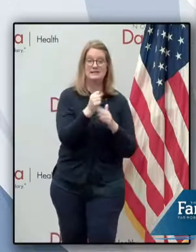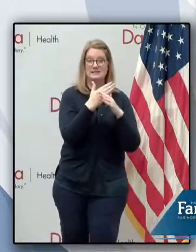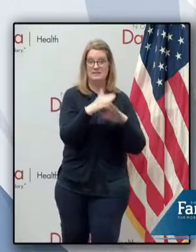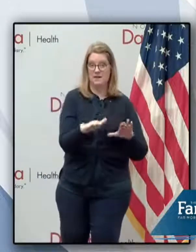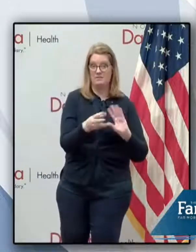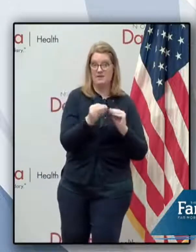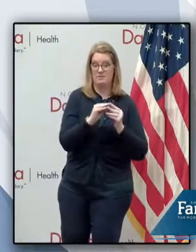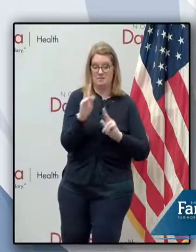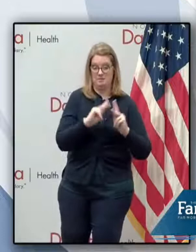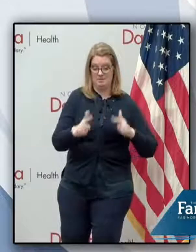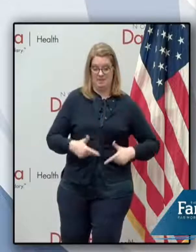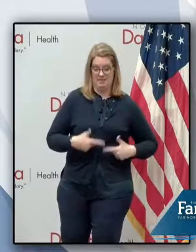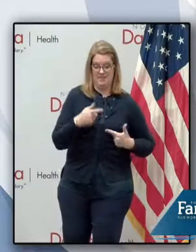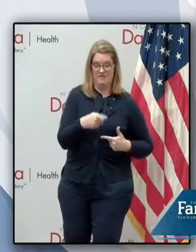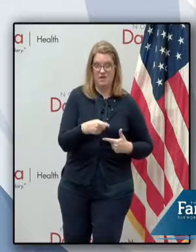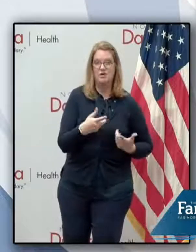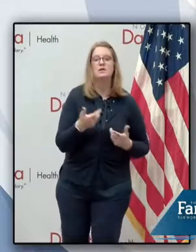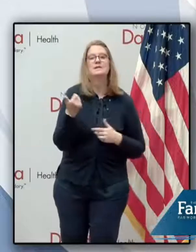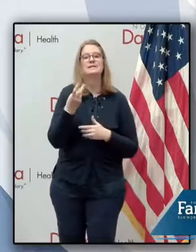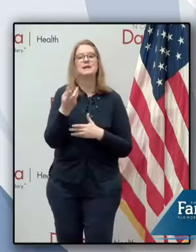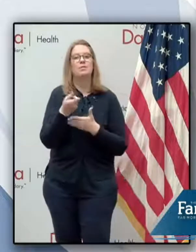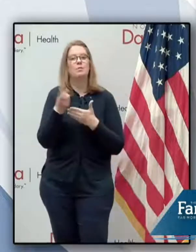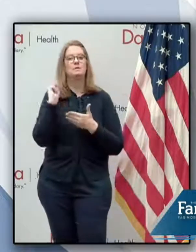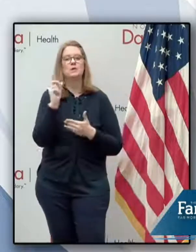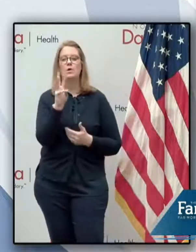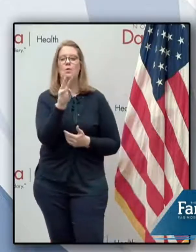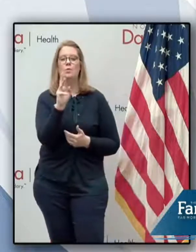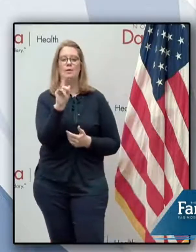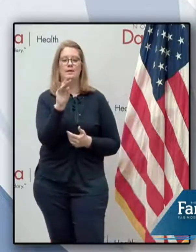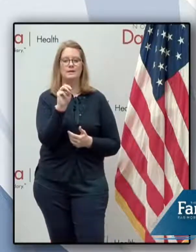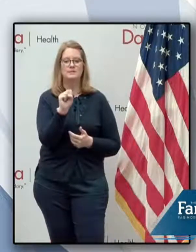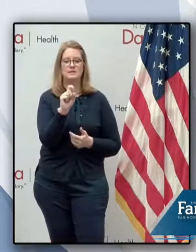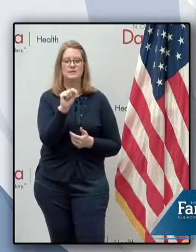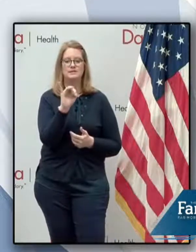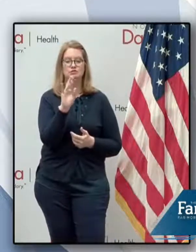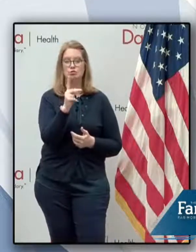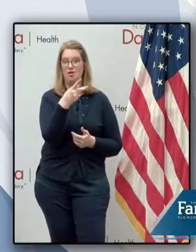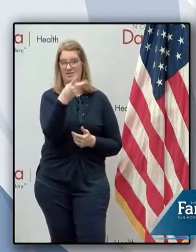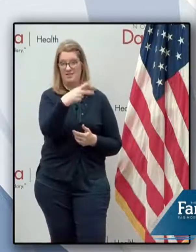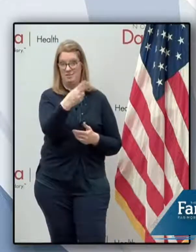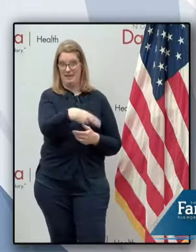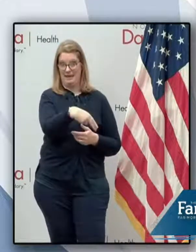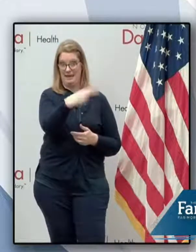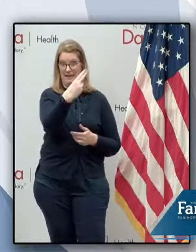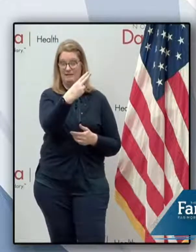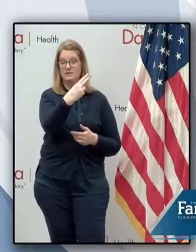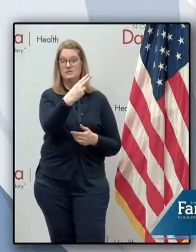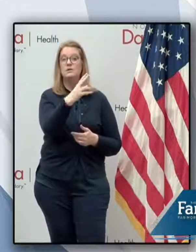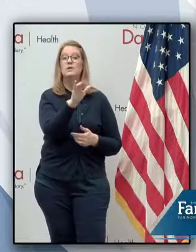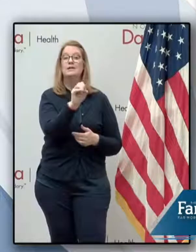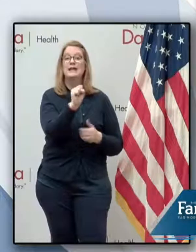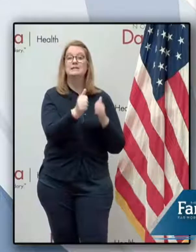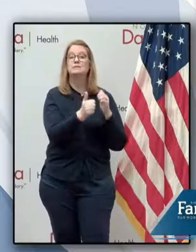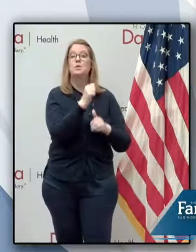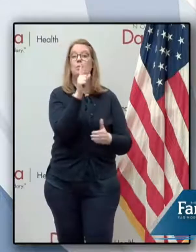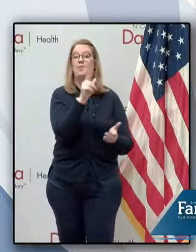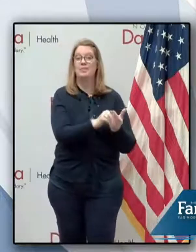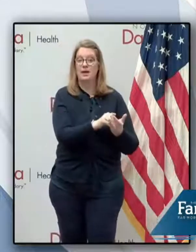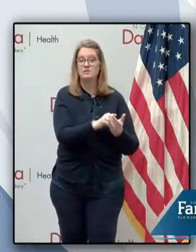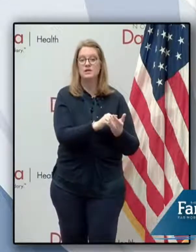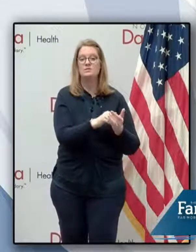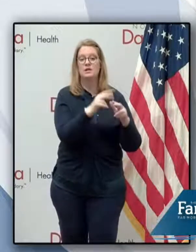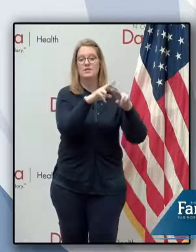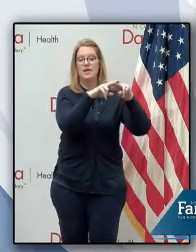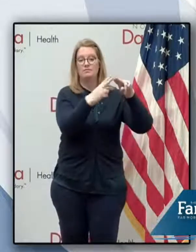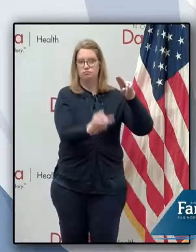know that several weeks ago, Williams and Stark were among our highest in terms of cases per 1,000 residents. They've come down off